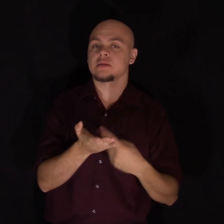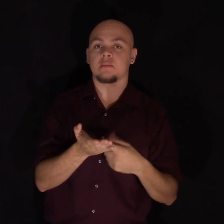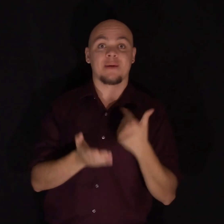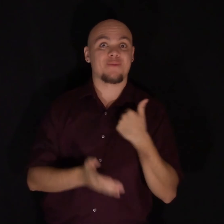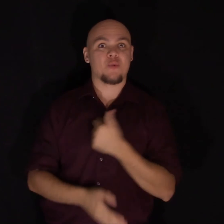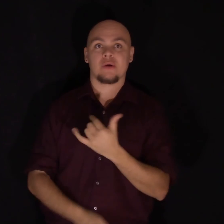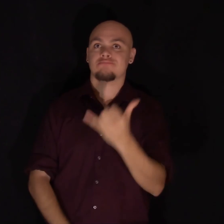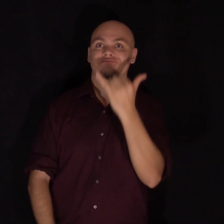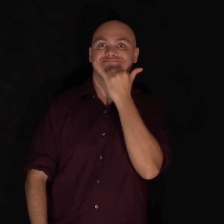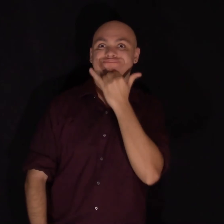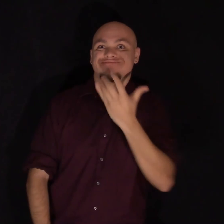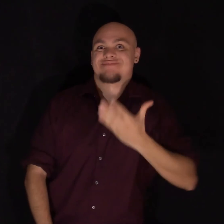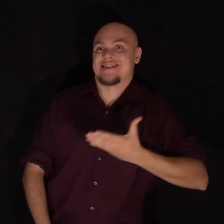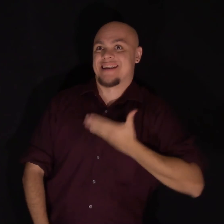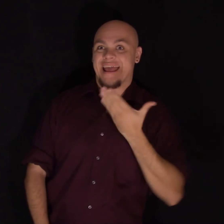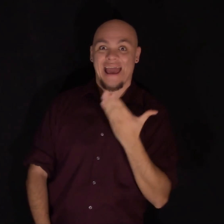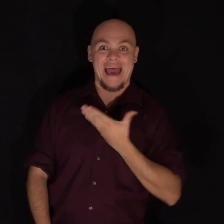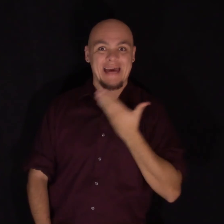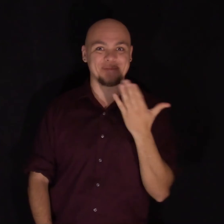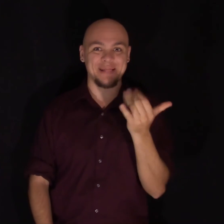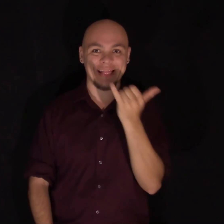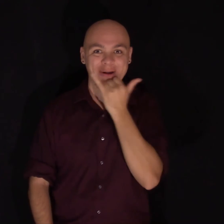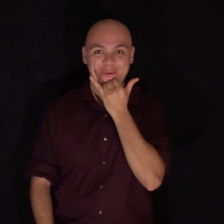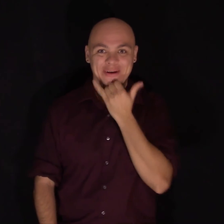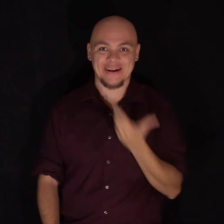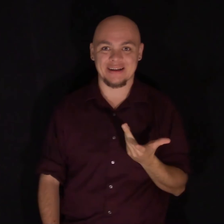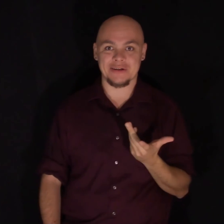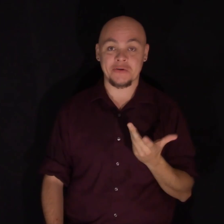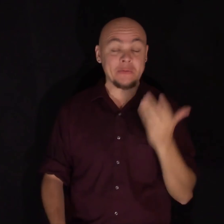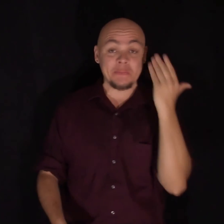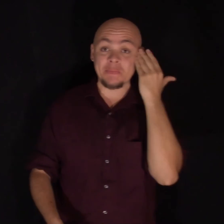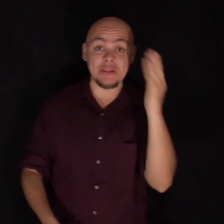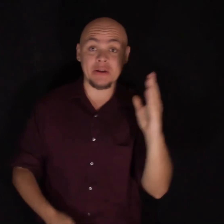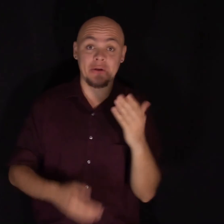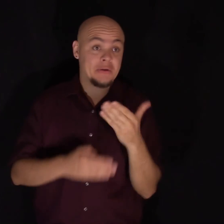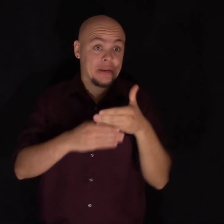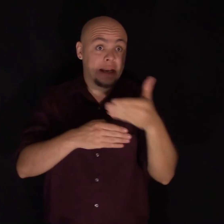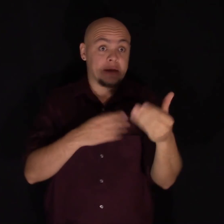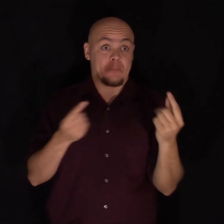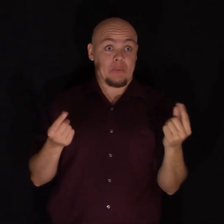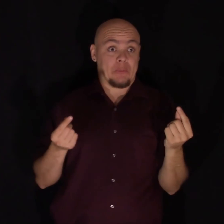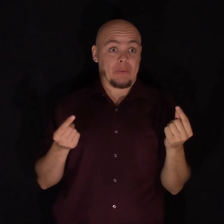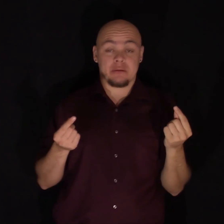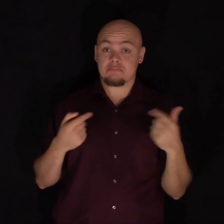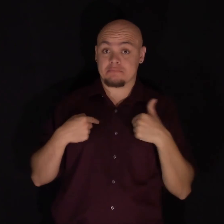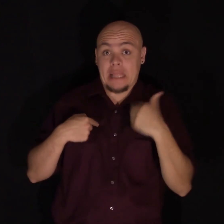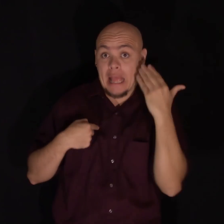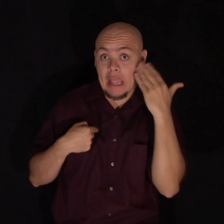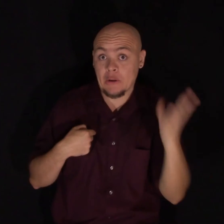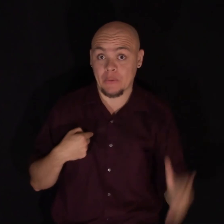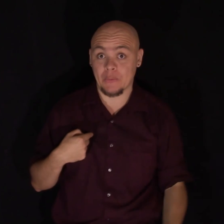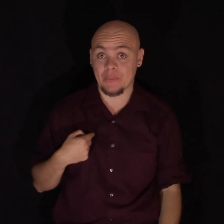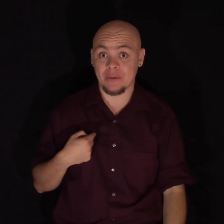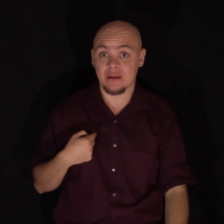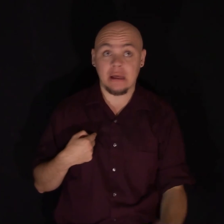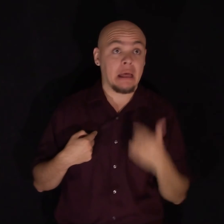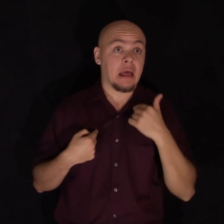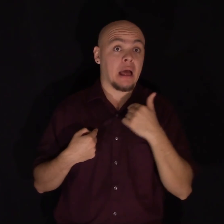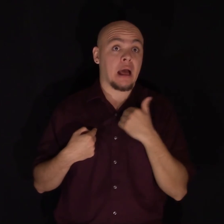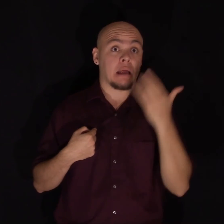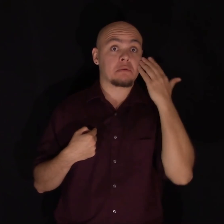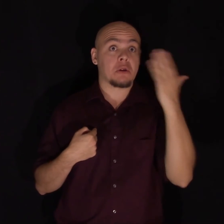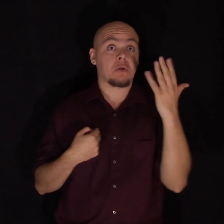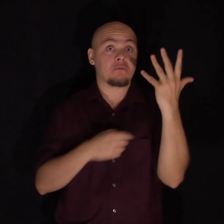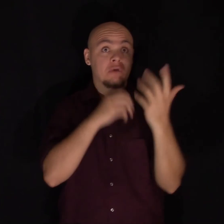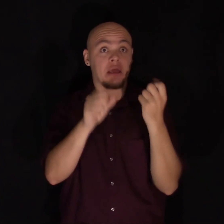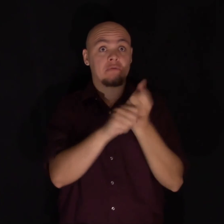wrong. And sometimes you don't know what you're going to do next, right? I mean, I don't. I love not knowing what I'm going to be doing